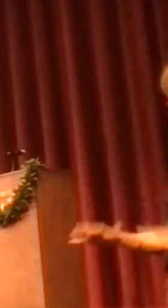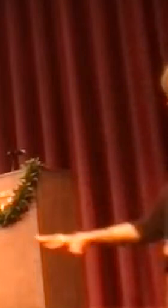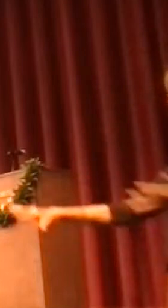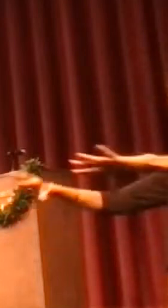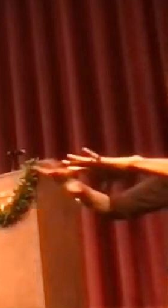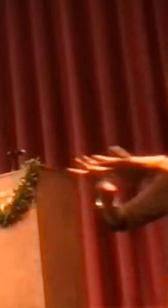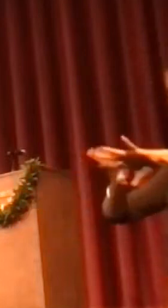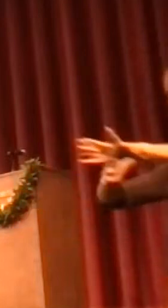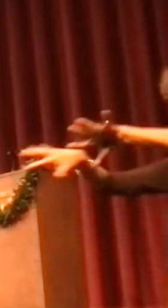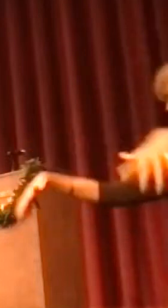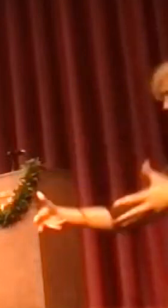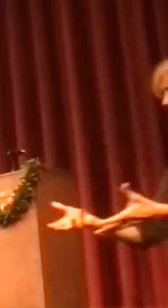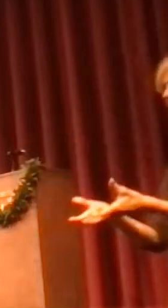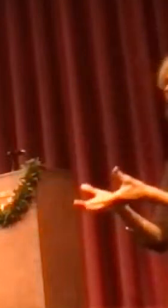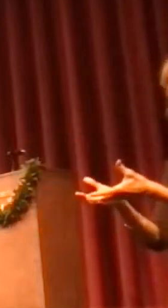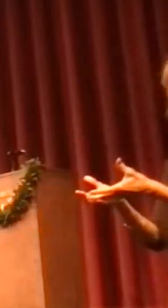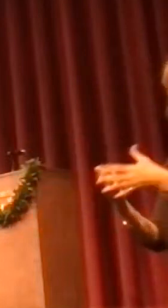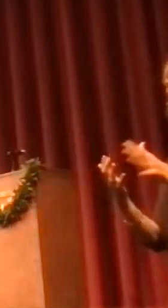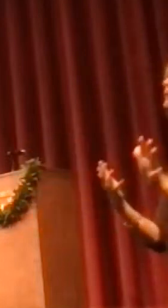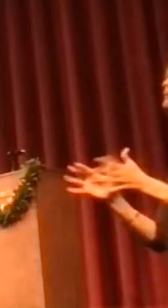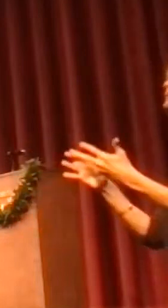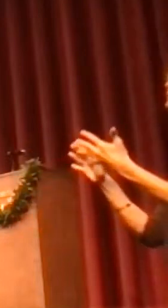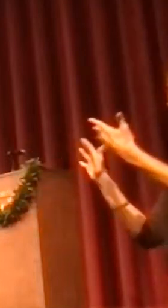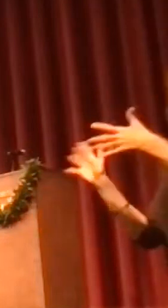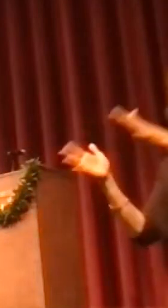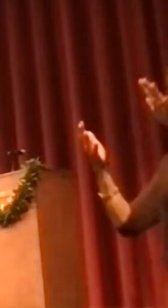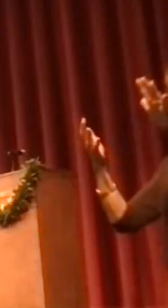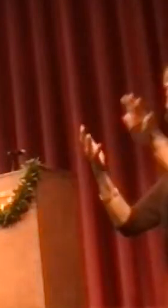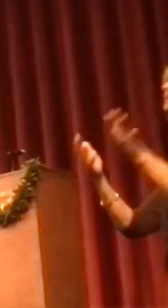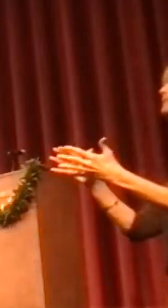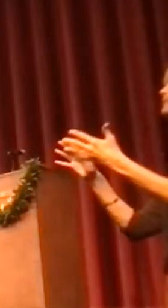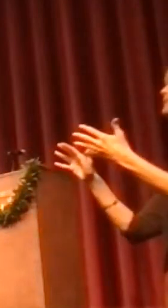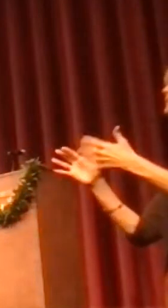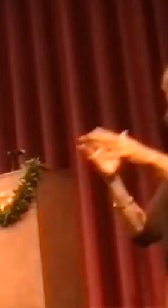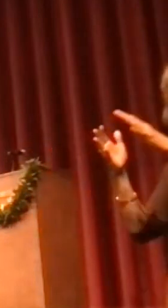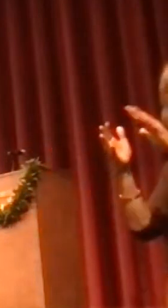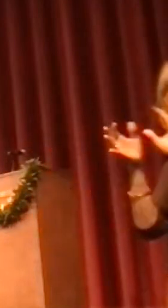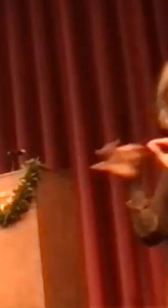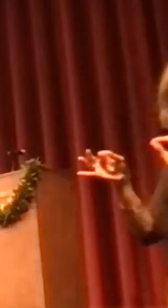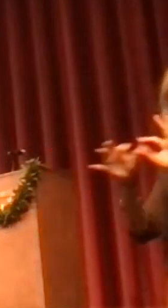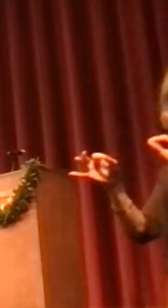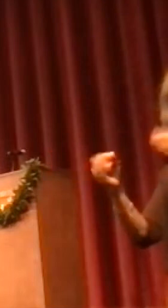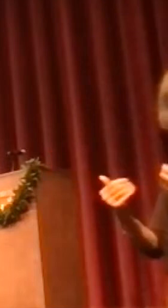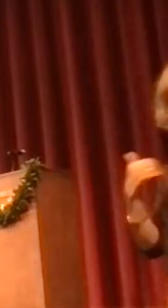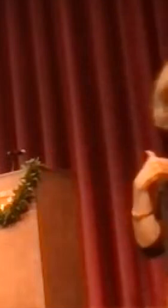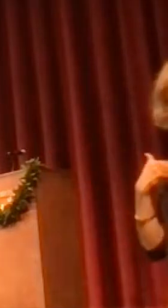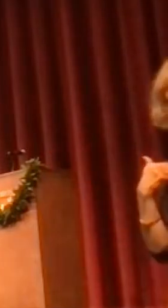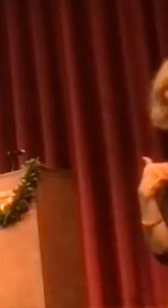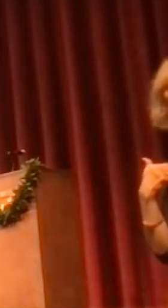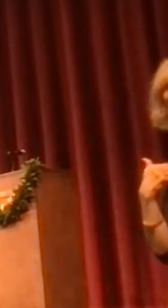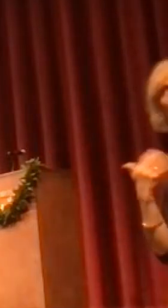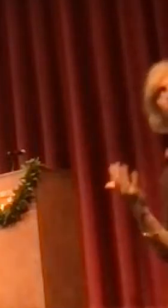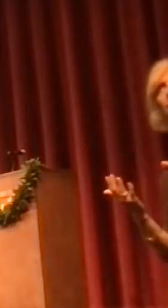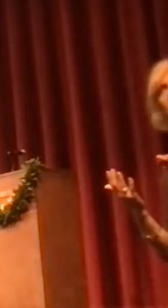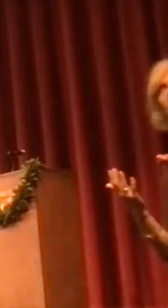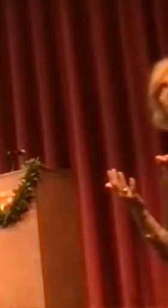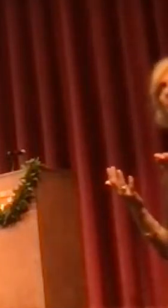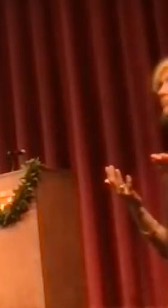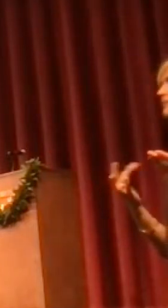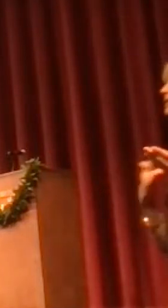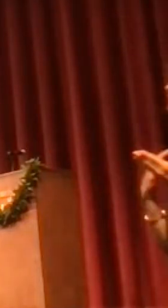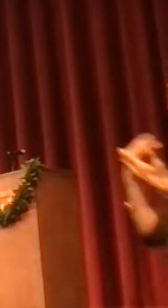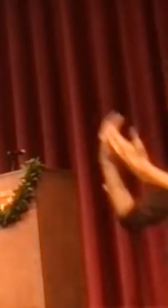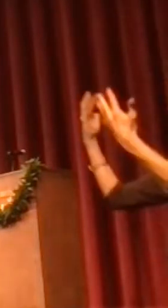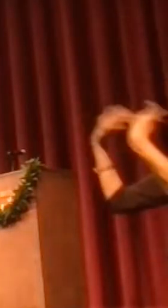that we roam, right? When the wind blows, there's messages, right? when we feel